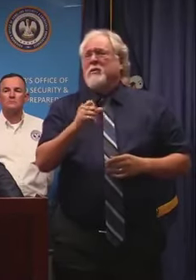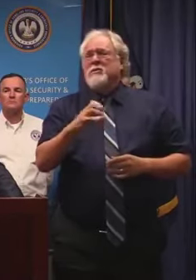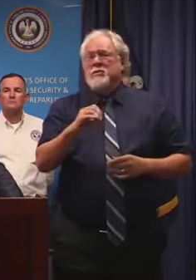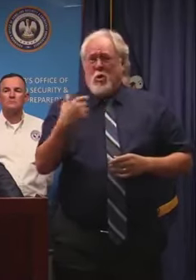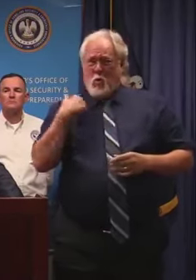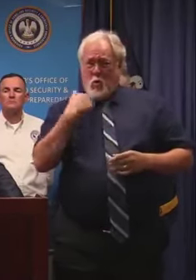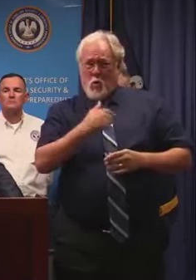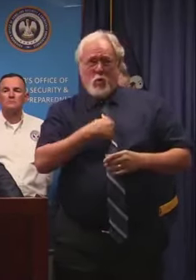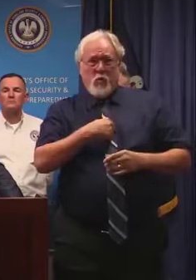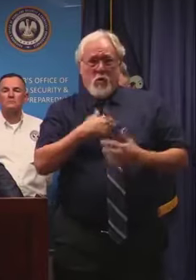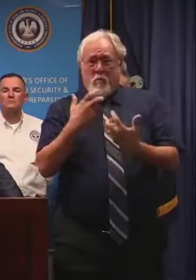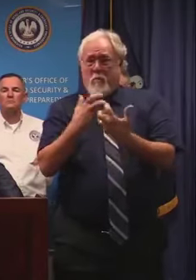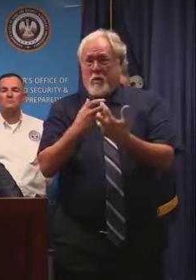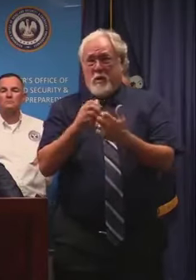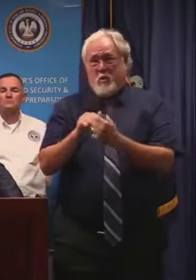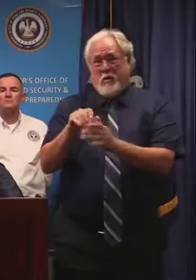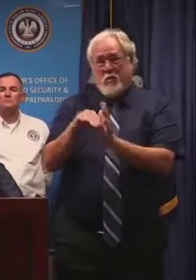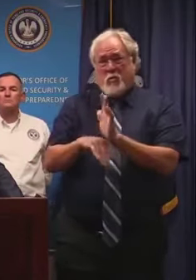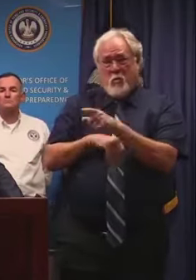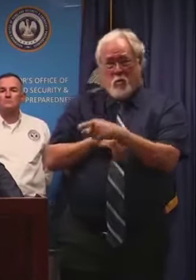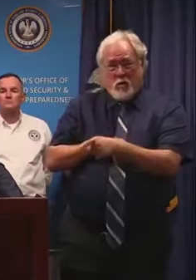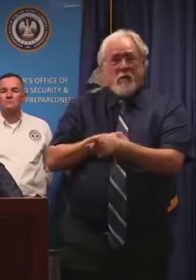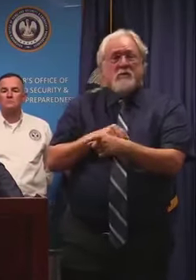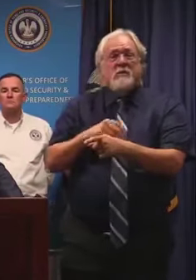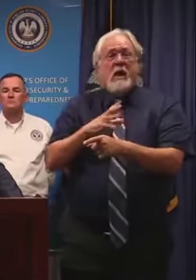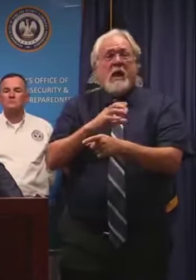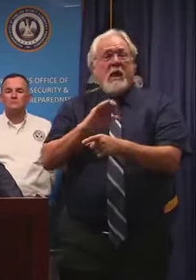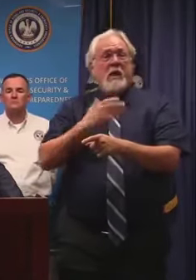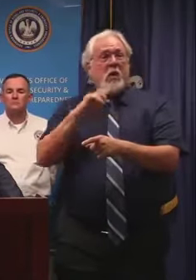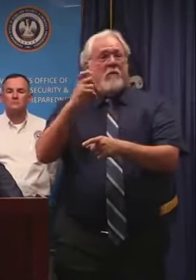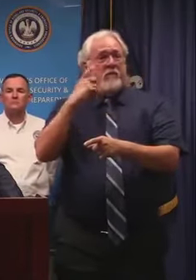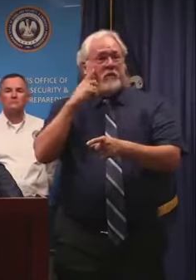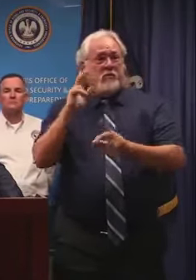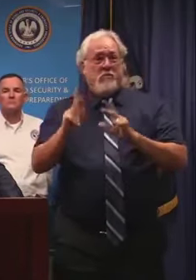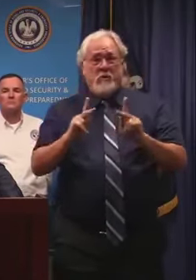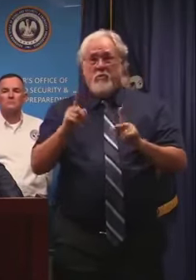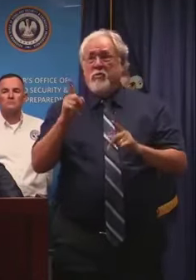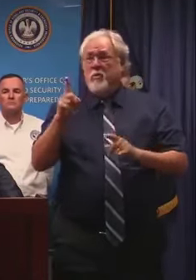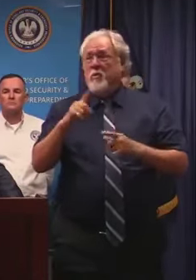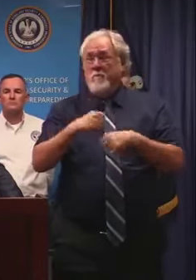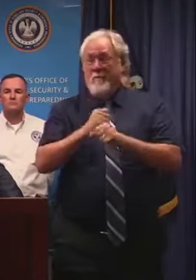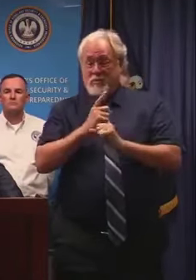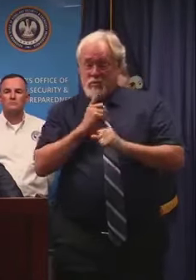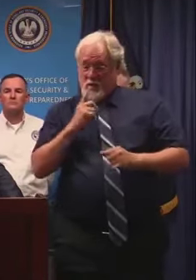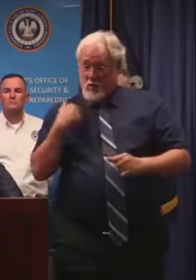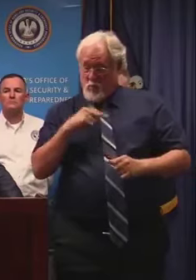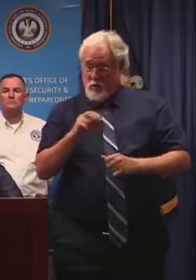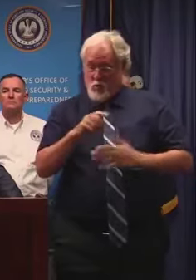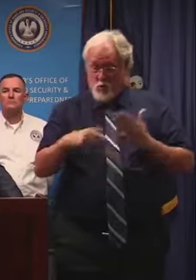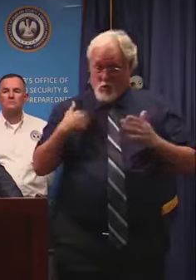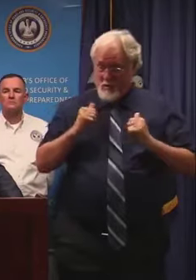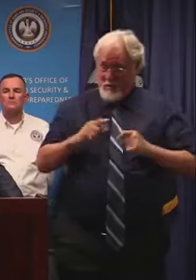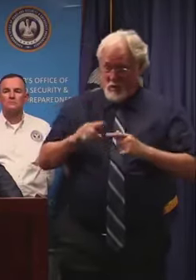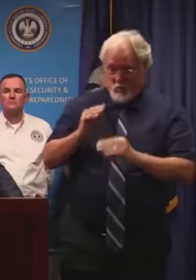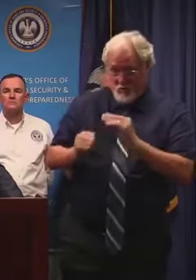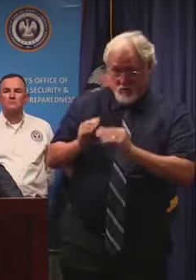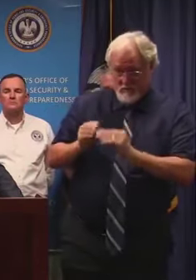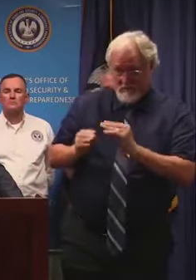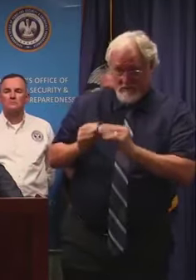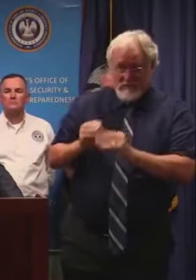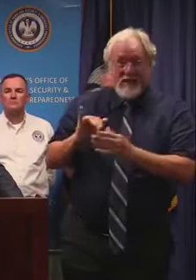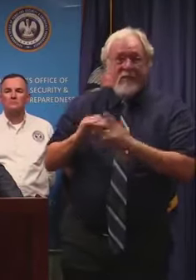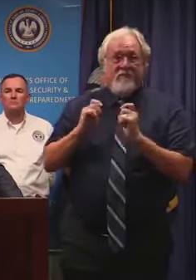We've been actually partnering with New Orleans, along with our federal partners, to make sure that we're doing what we can to restore that